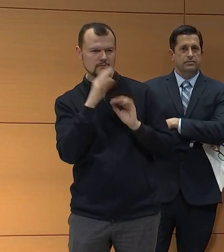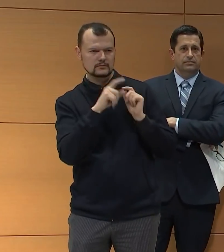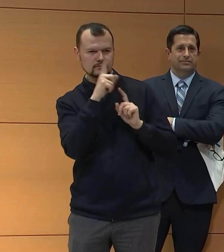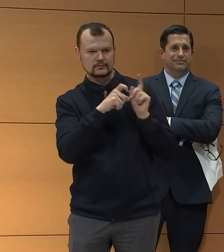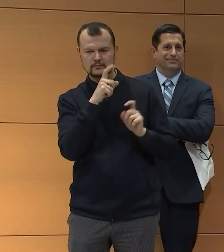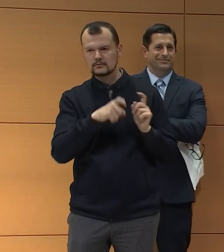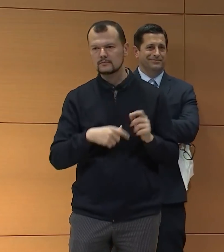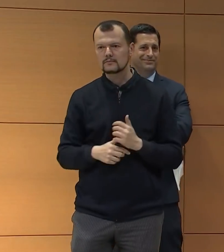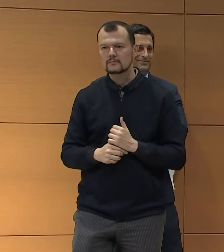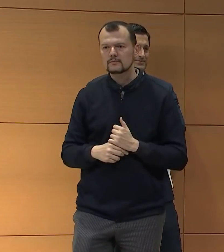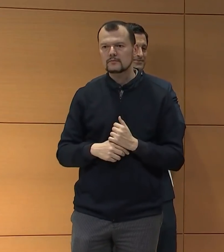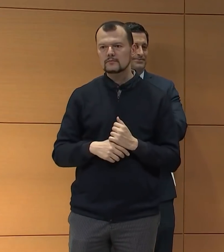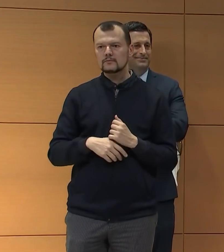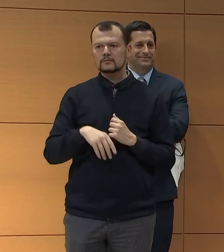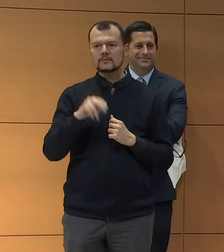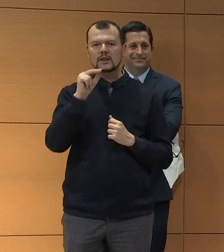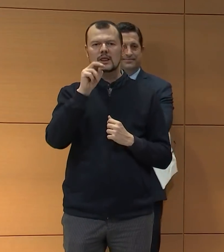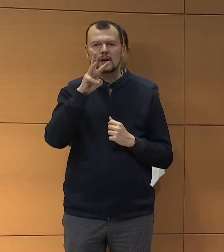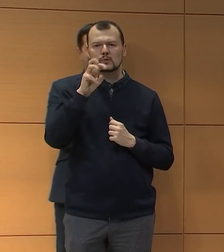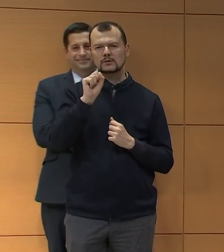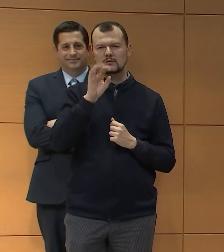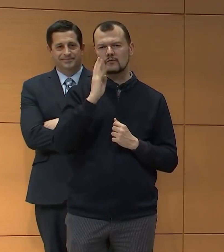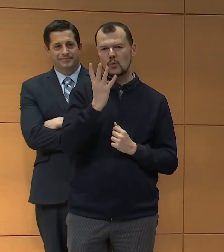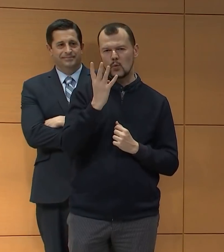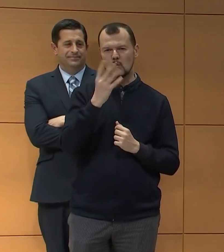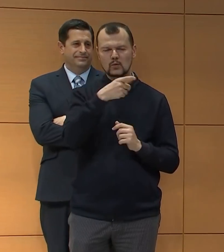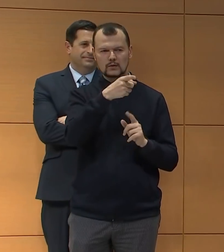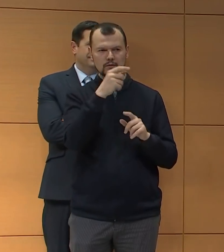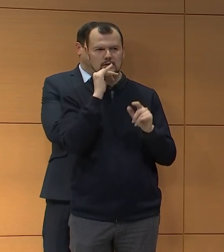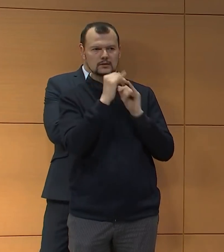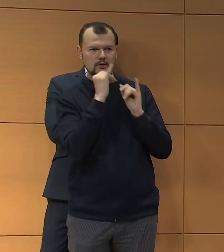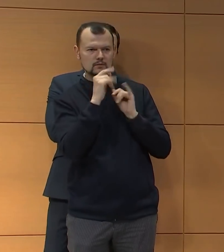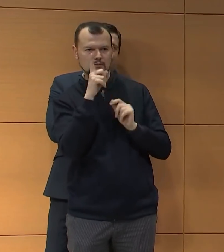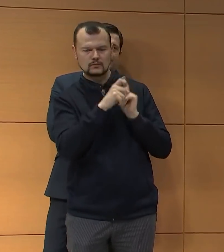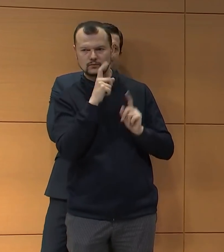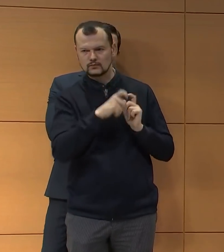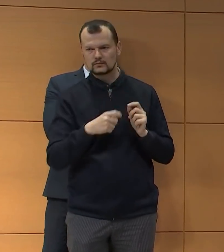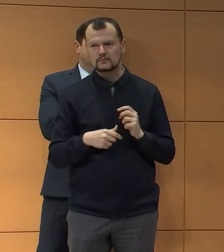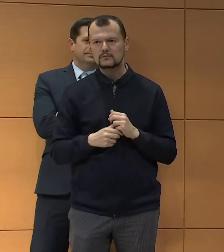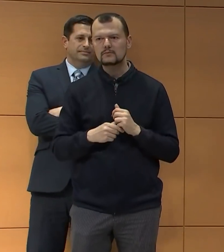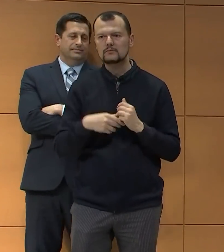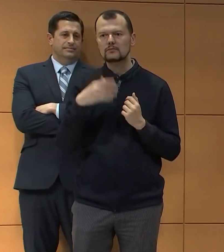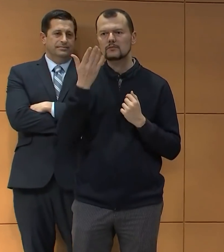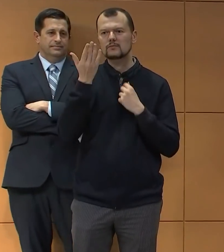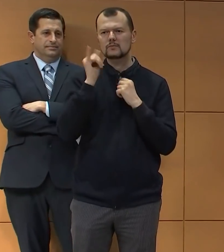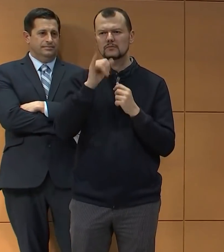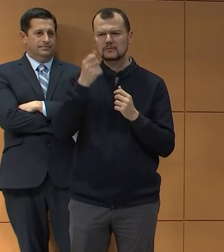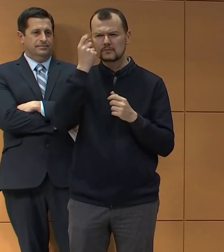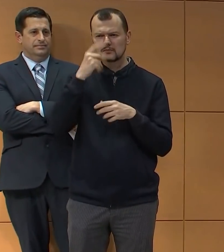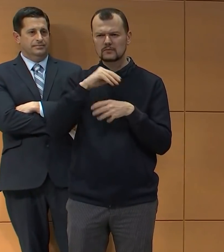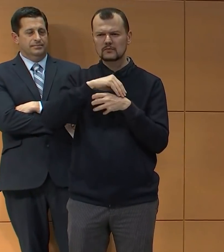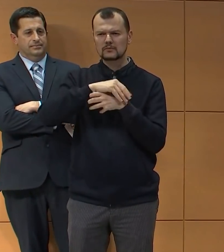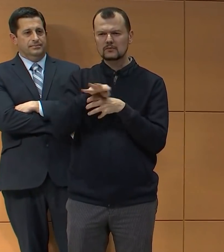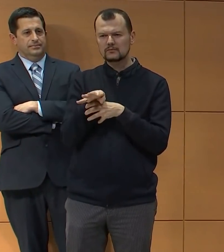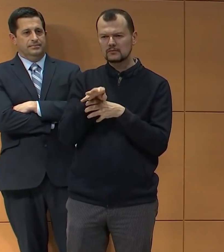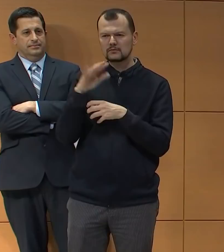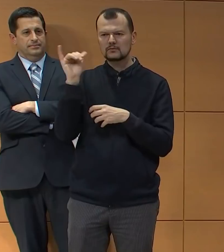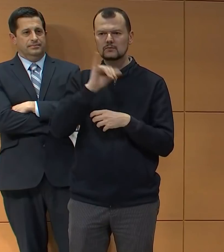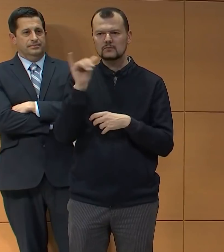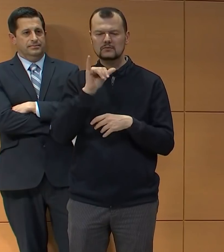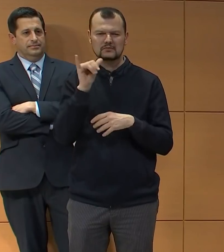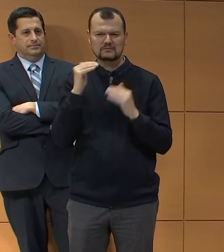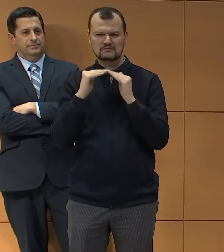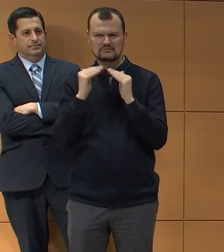4. What do you say to people who say, this is not a big deal, the coronavirus is just like the flu? I just want you to